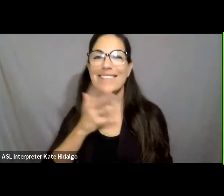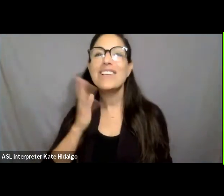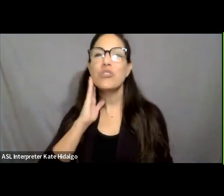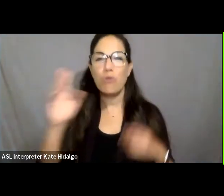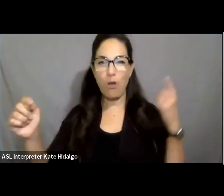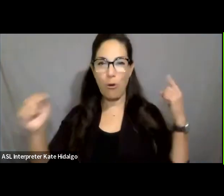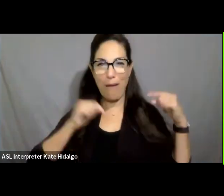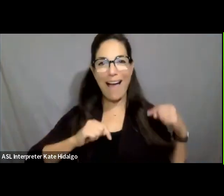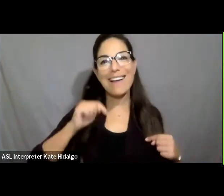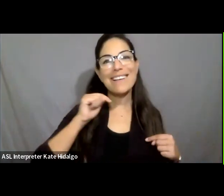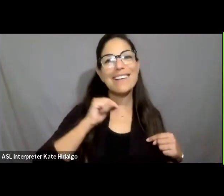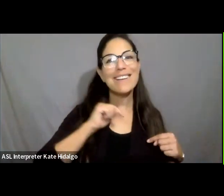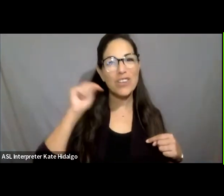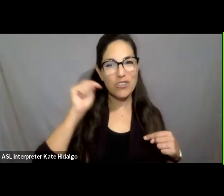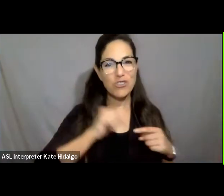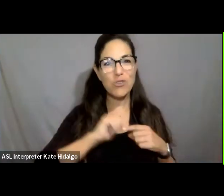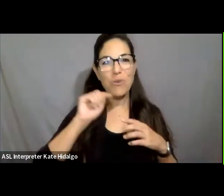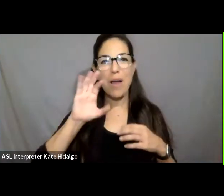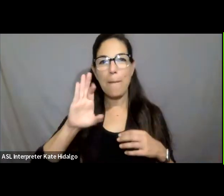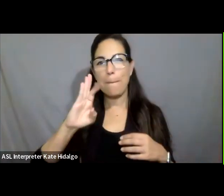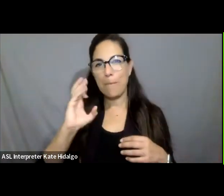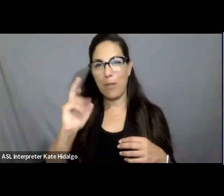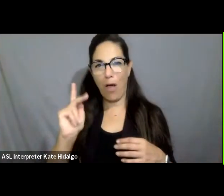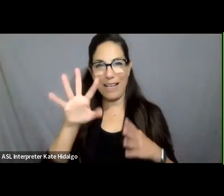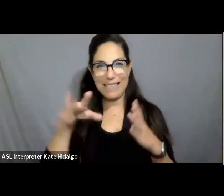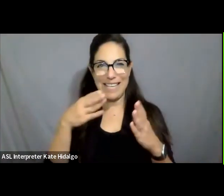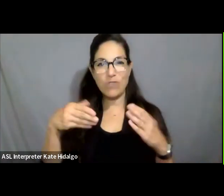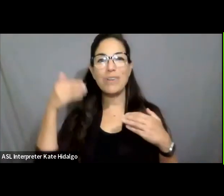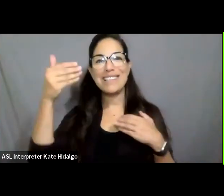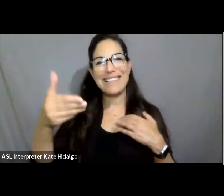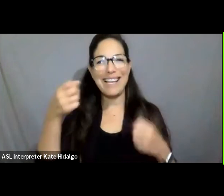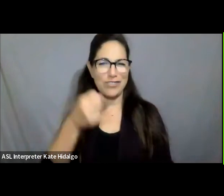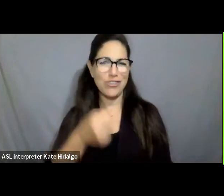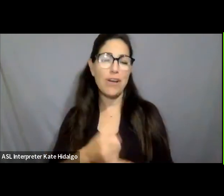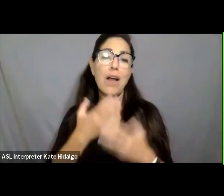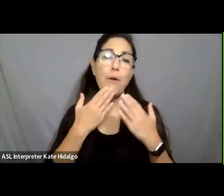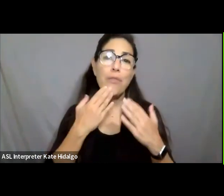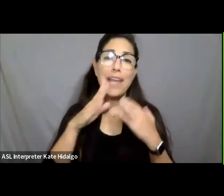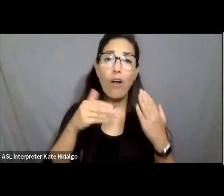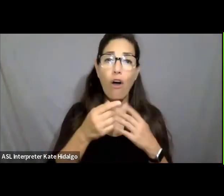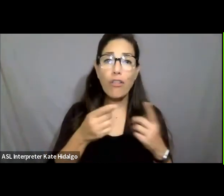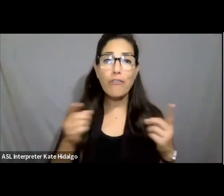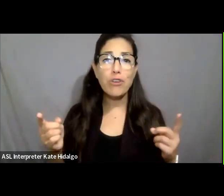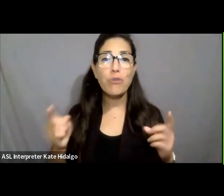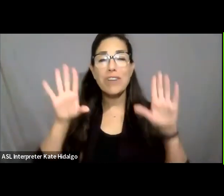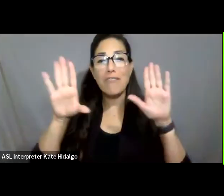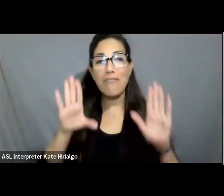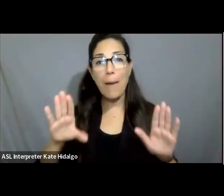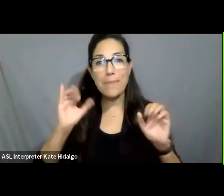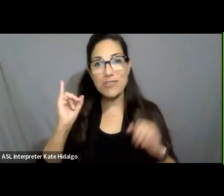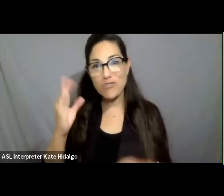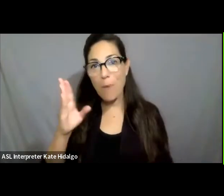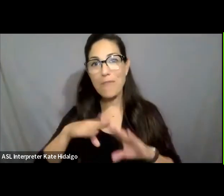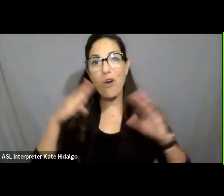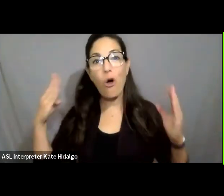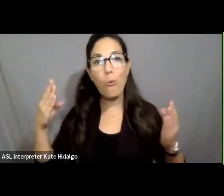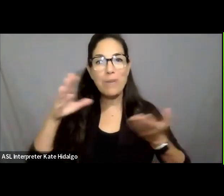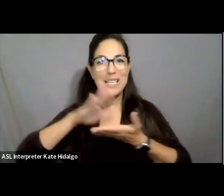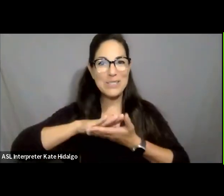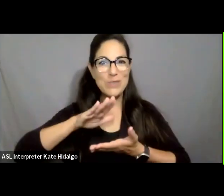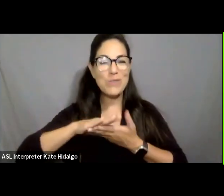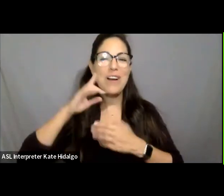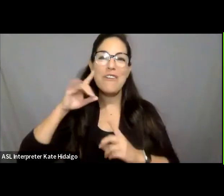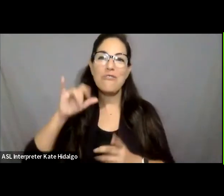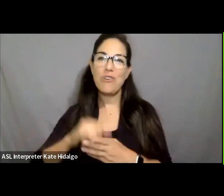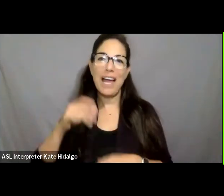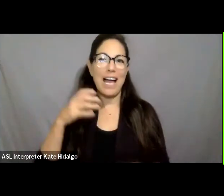back to our block schedule next year. I want to thank everybody. They have done a fabulous job of opening school. And for that, I am